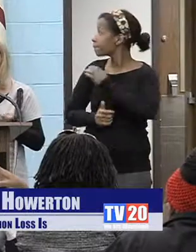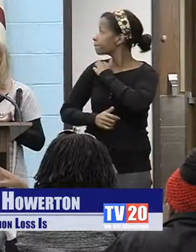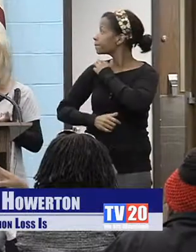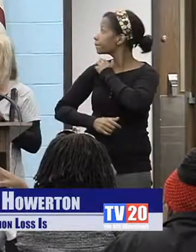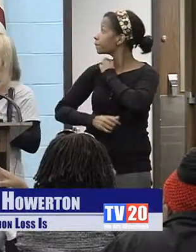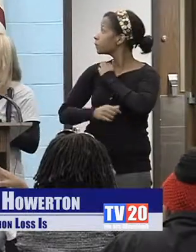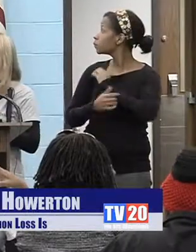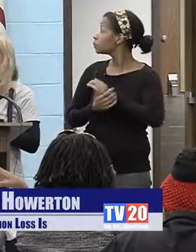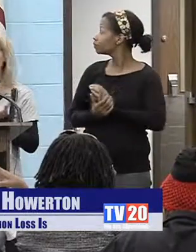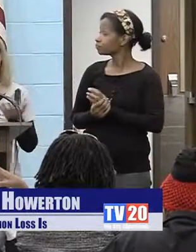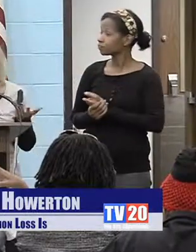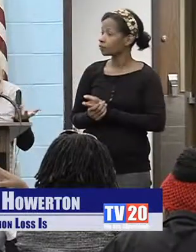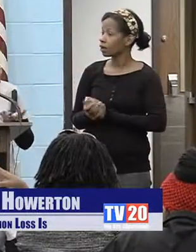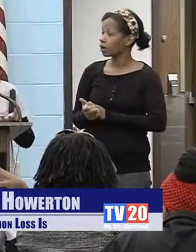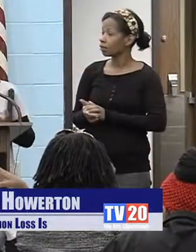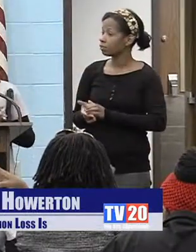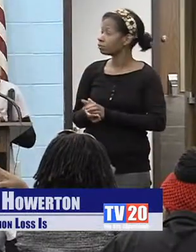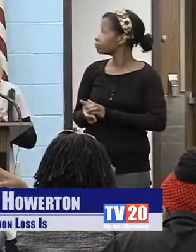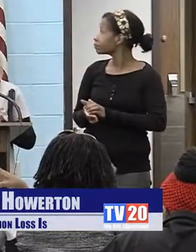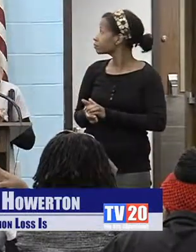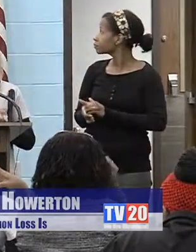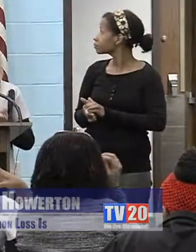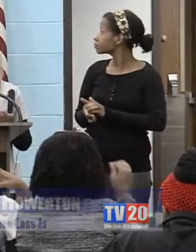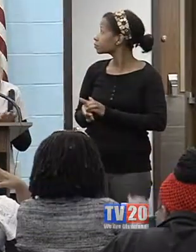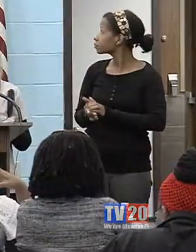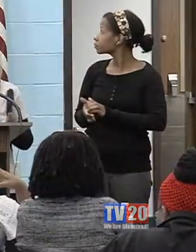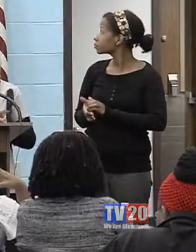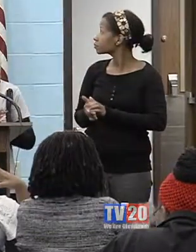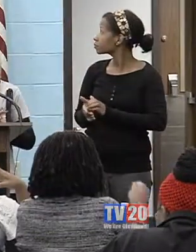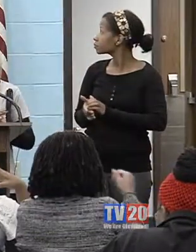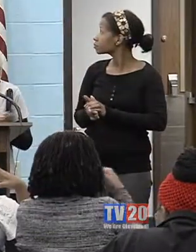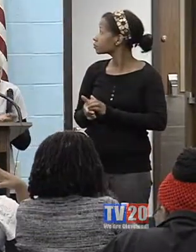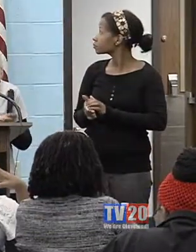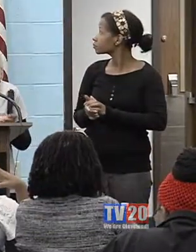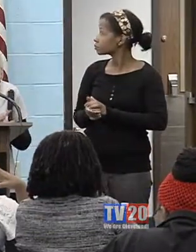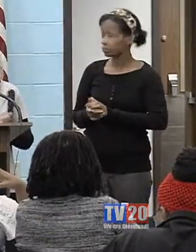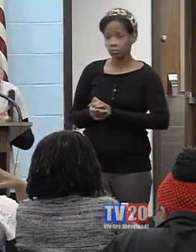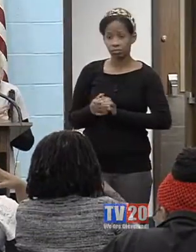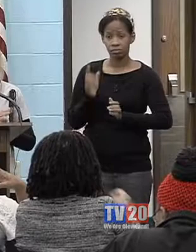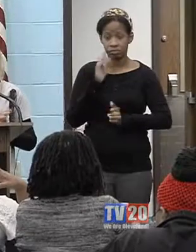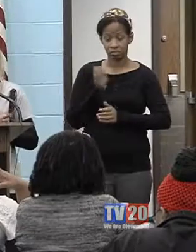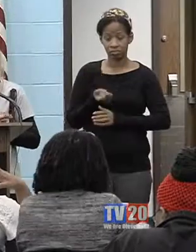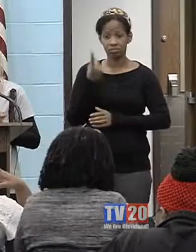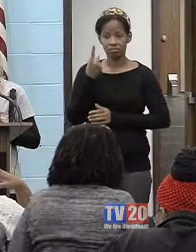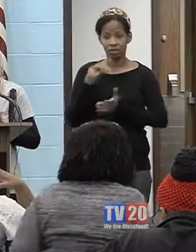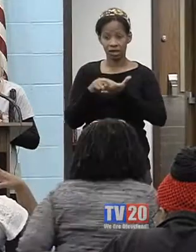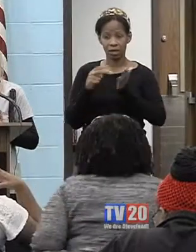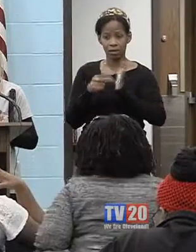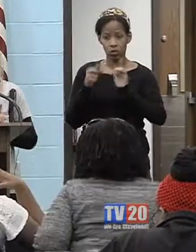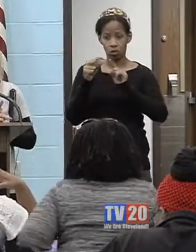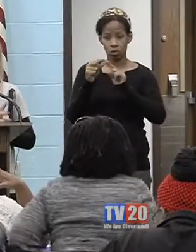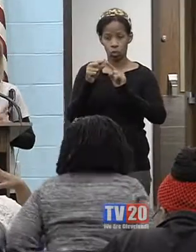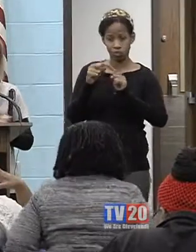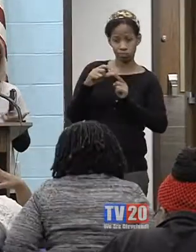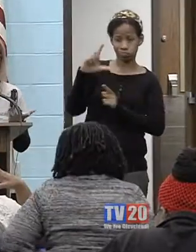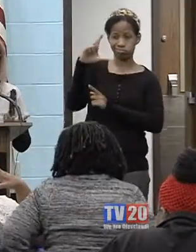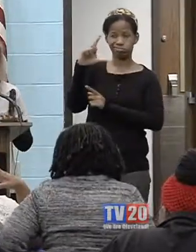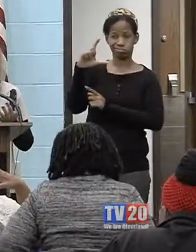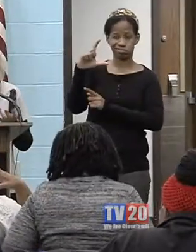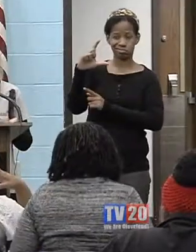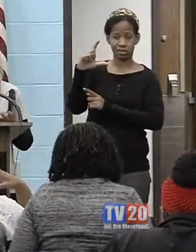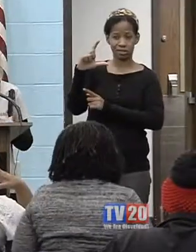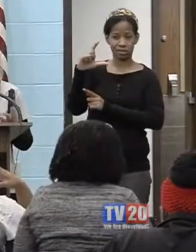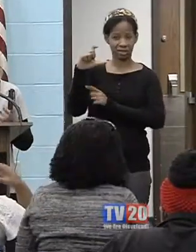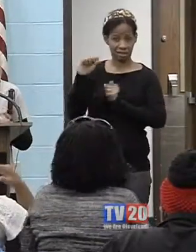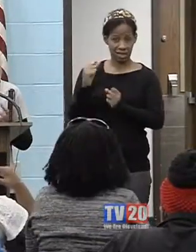times magnification? Yes. Oh, okay. Well, no, not necessarily. But large print. A lot of people don't understand what large print is. Most people think